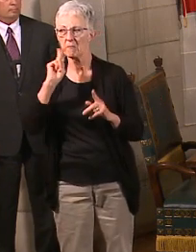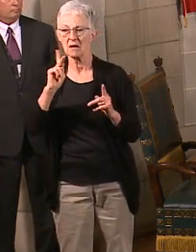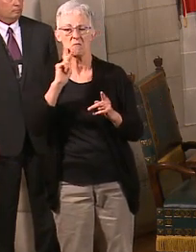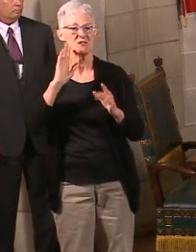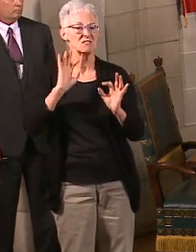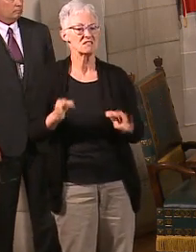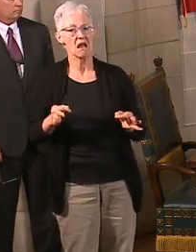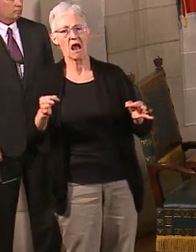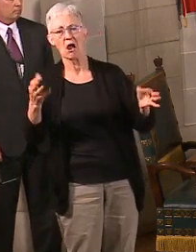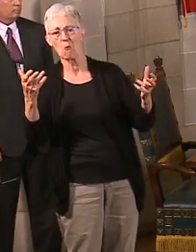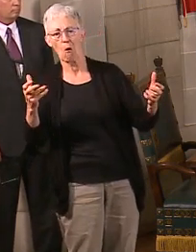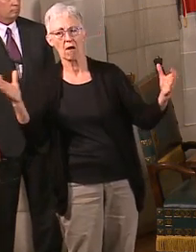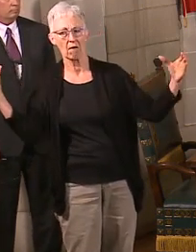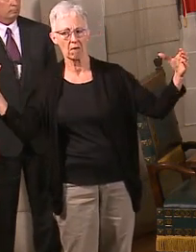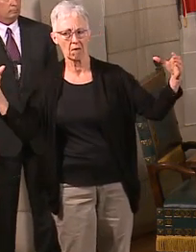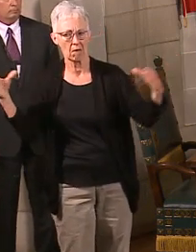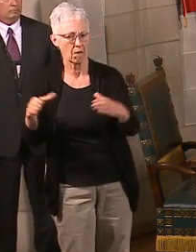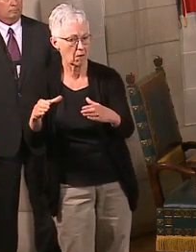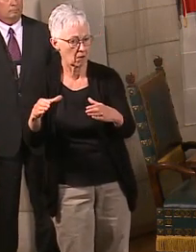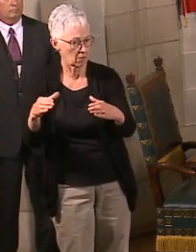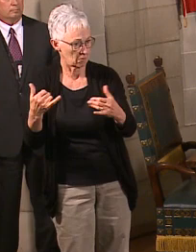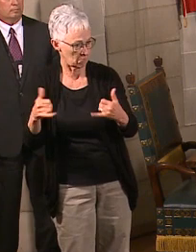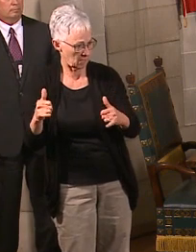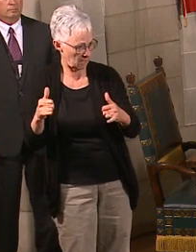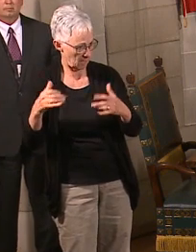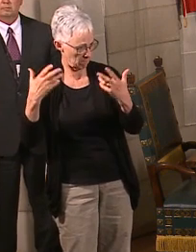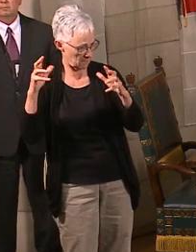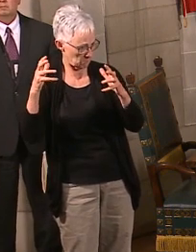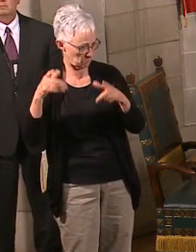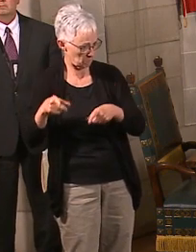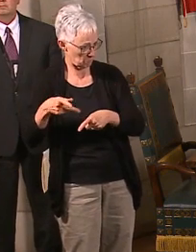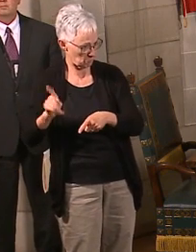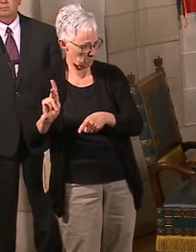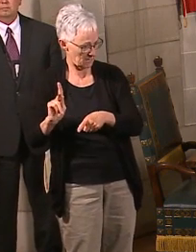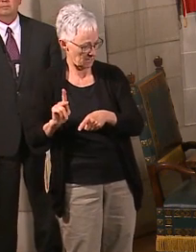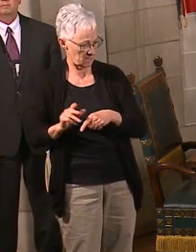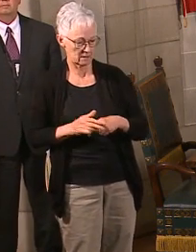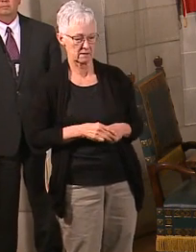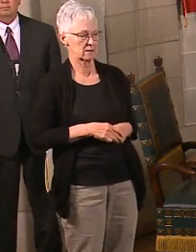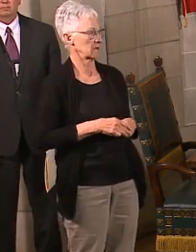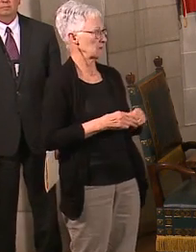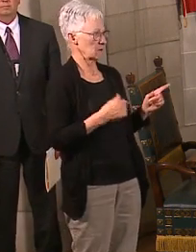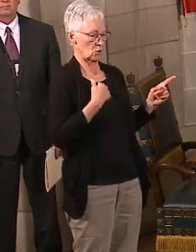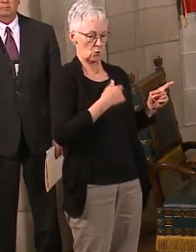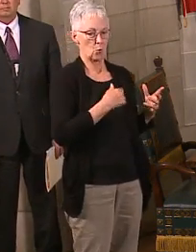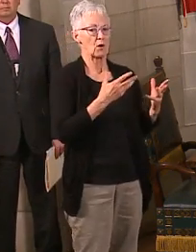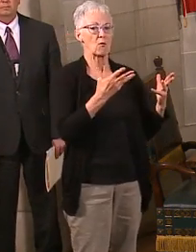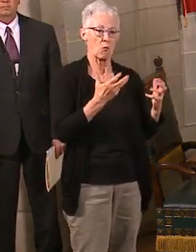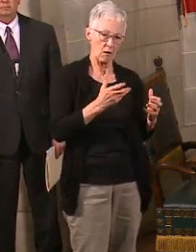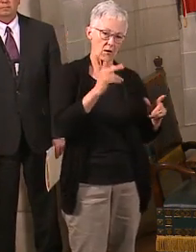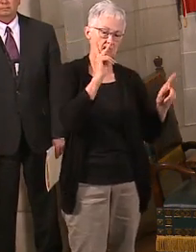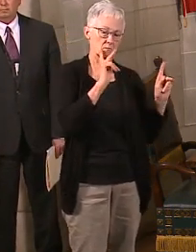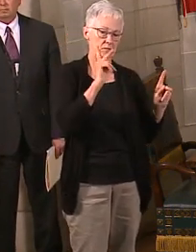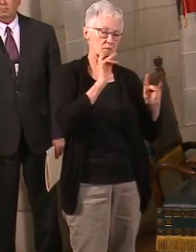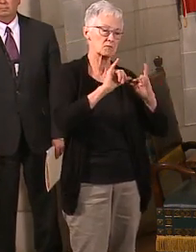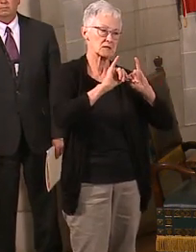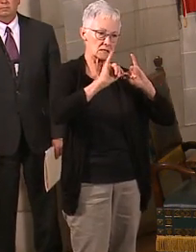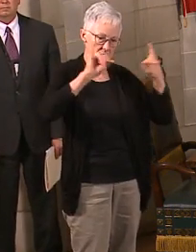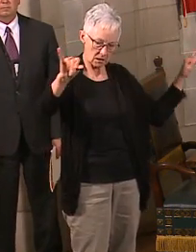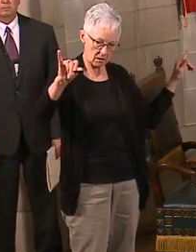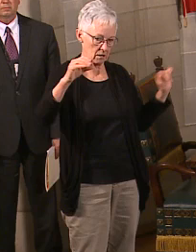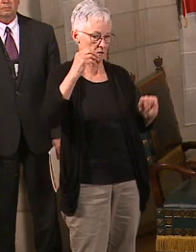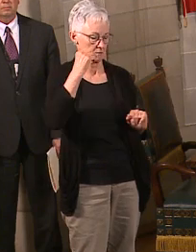want people over these next 21 days especially, stay home. Find that social distancing way to